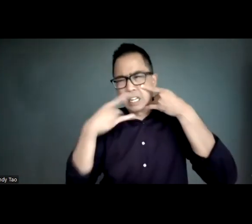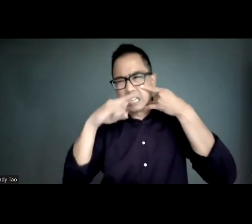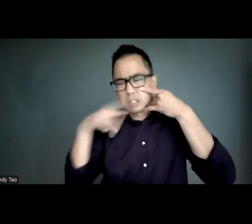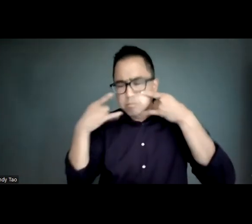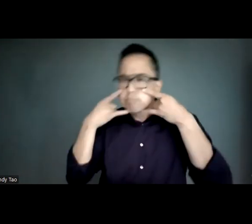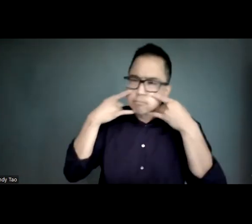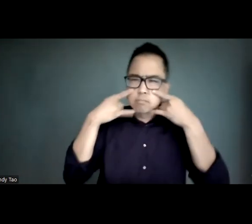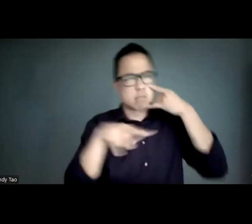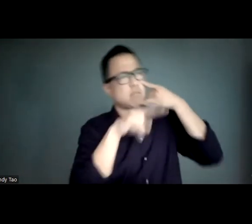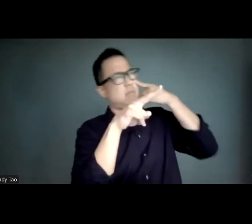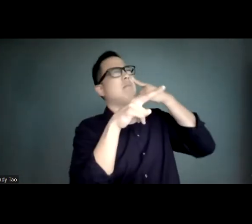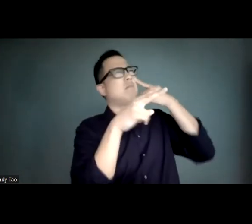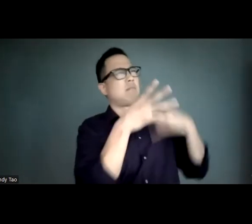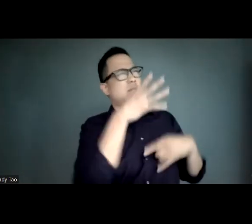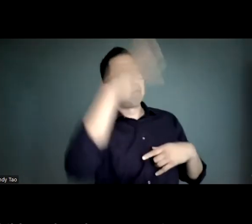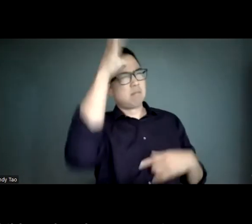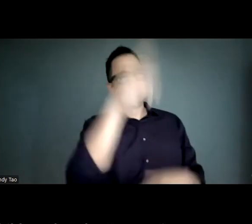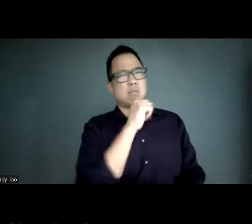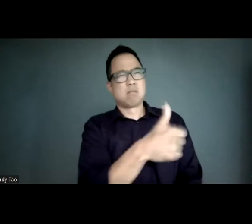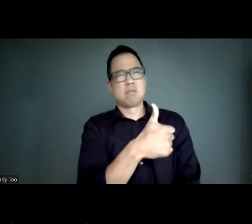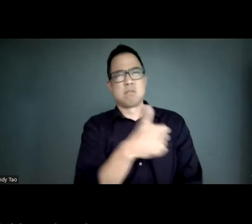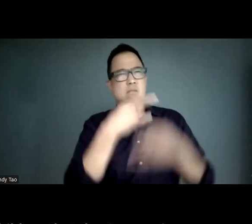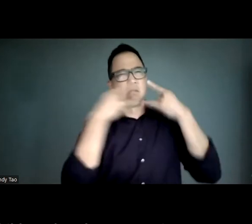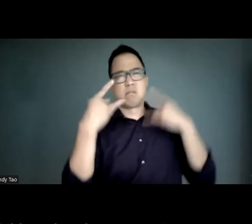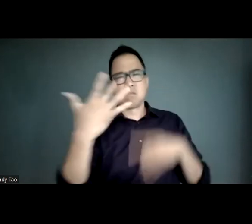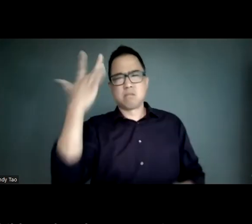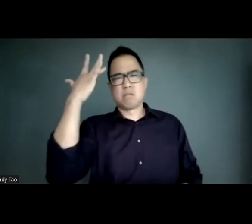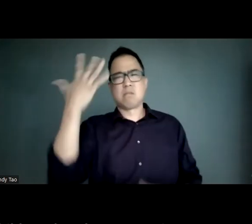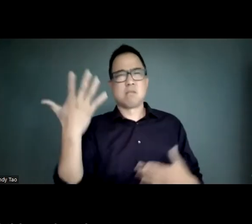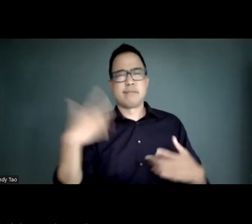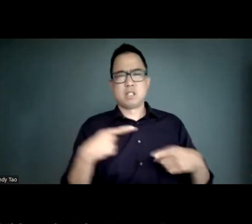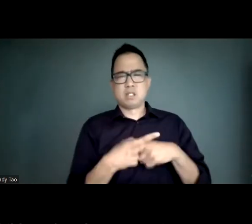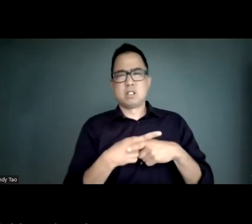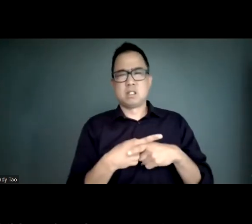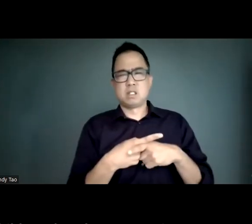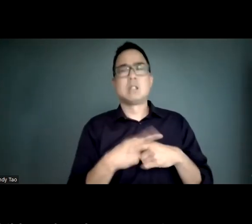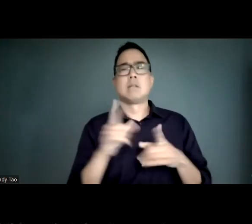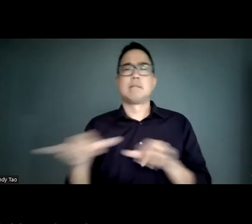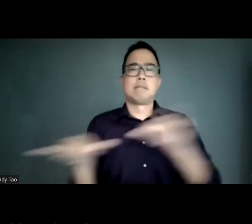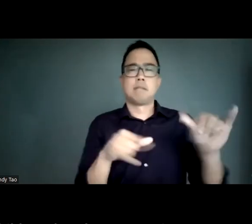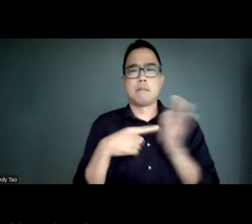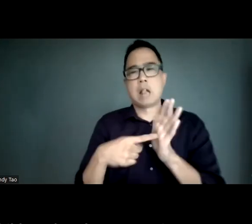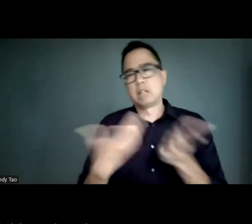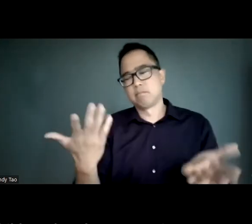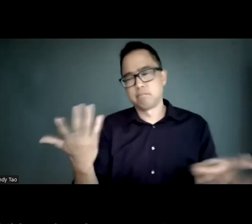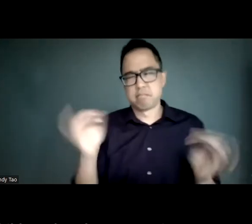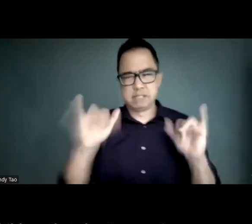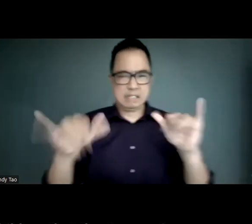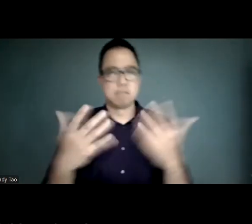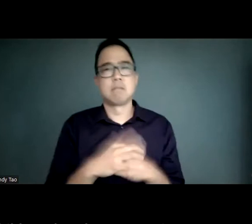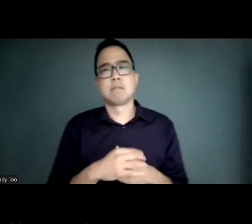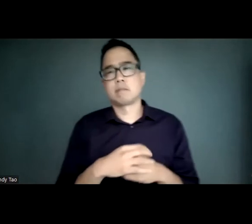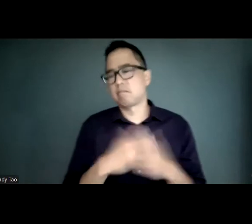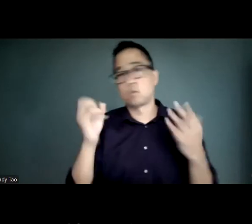so modeling the behavior of wearing a mask for kids is a choice that a lot of people are making because it feels unfair for a lot of kids that